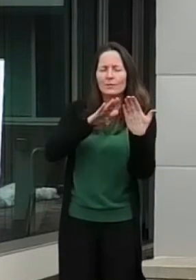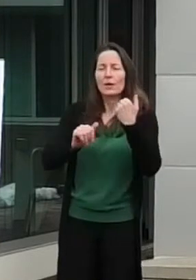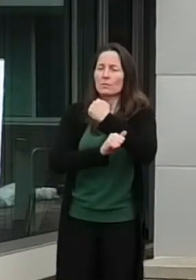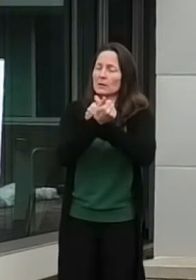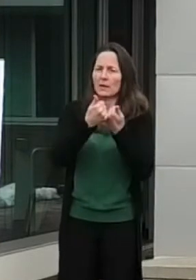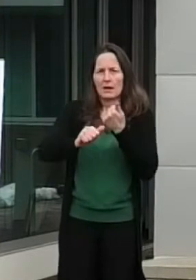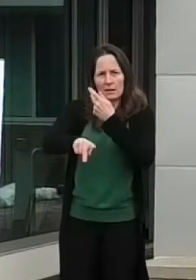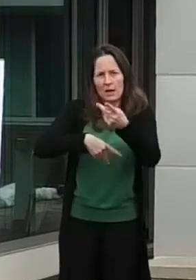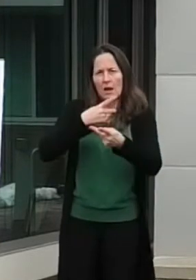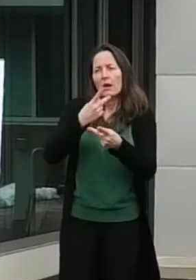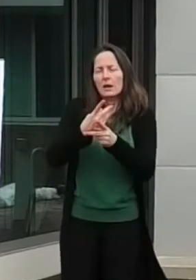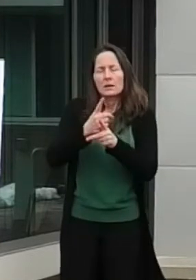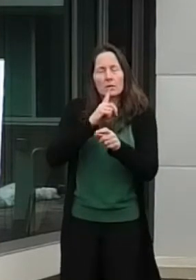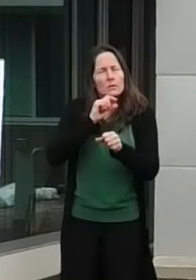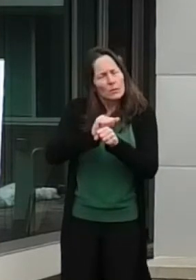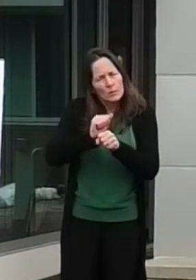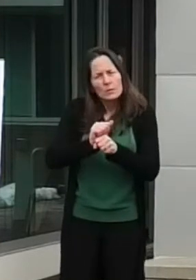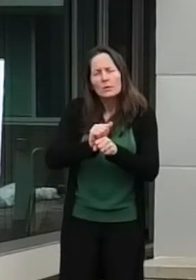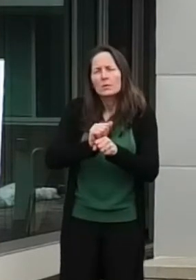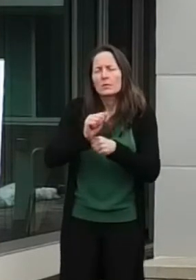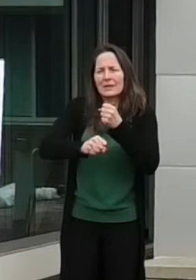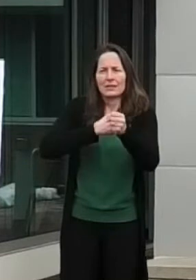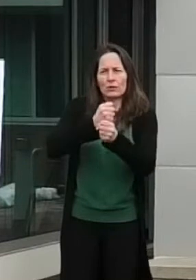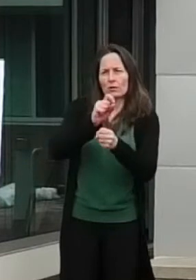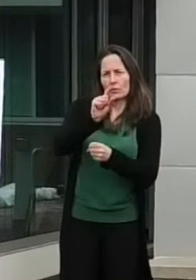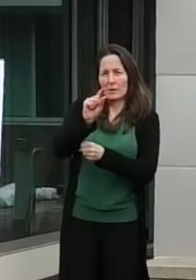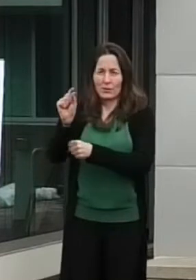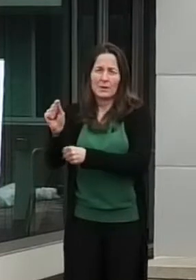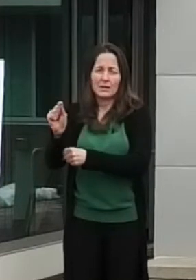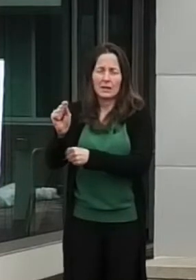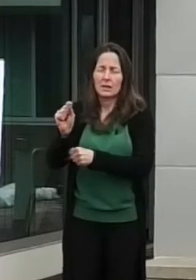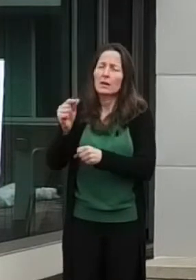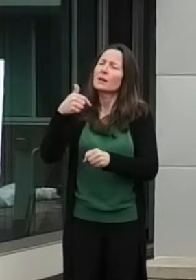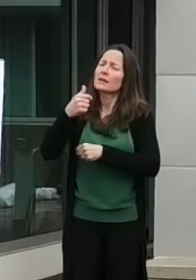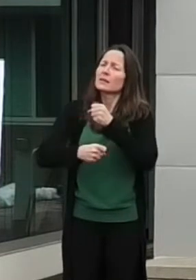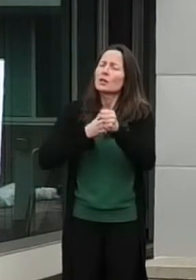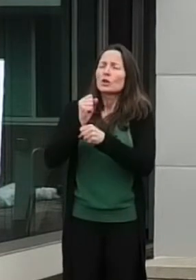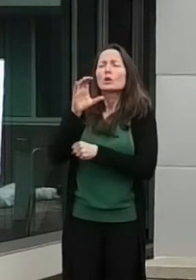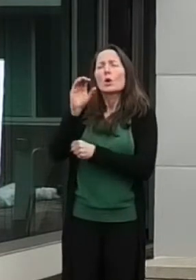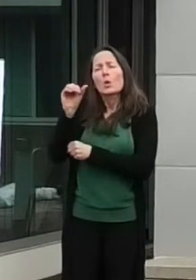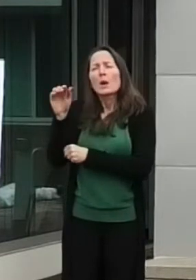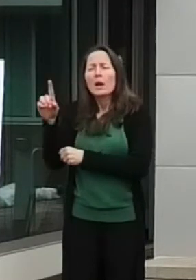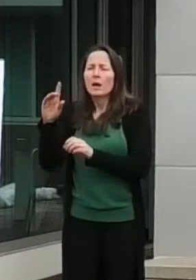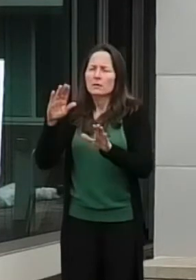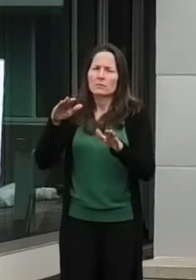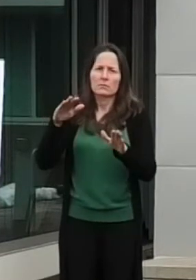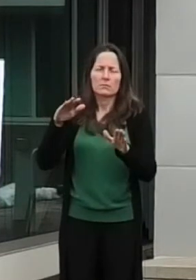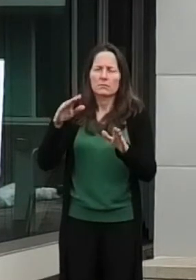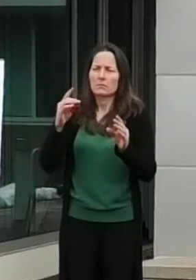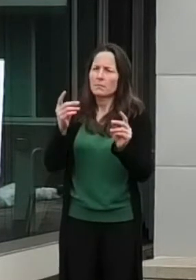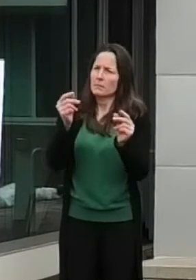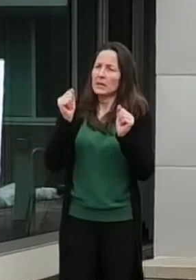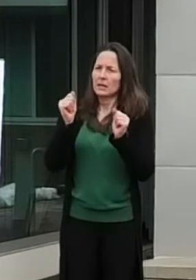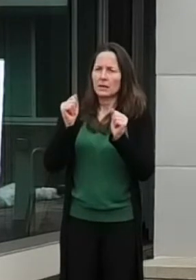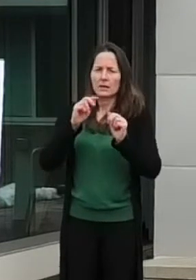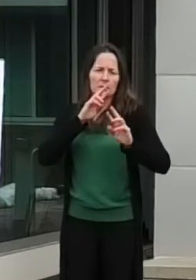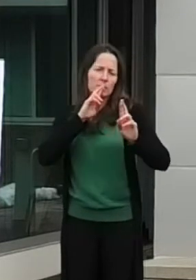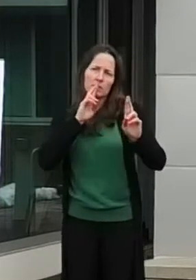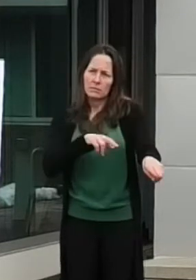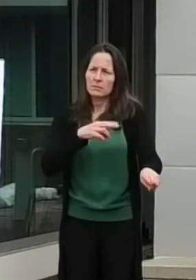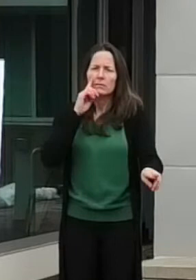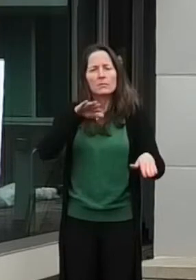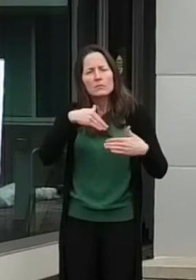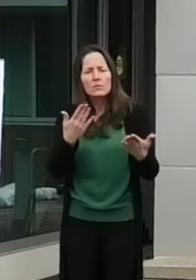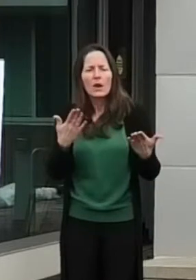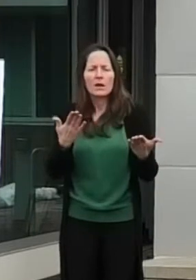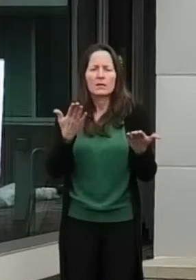in 2020. This year, the COAD immediately assisted with COVID-19 efforts to support our community and provide necessary resources. Throughout